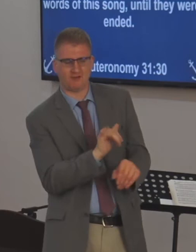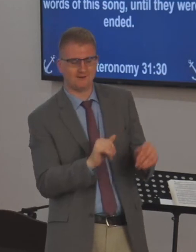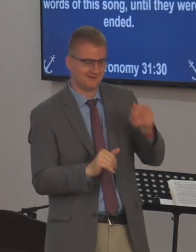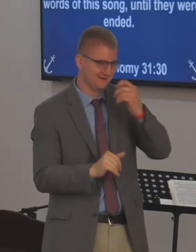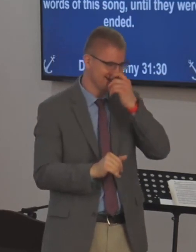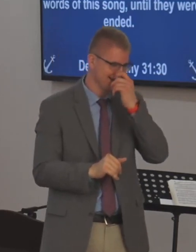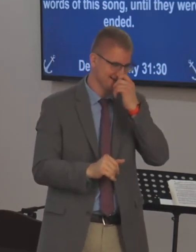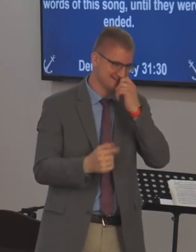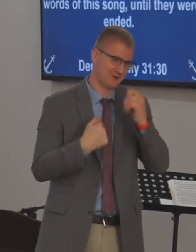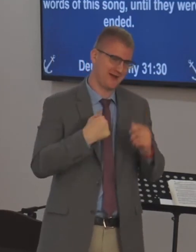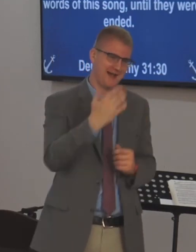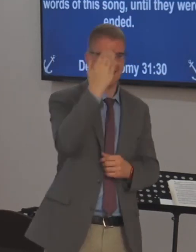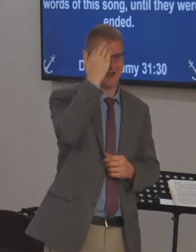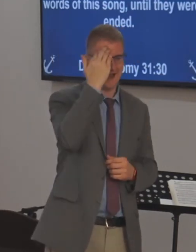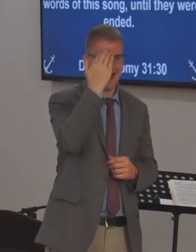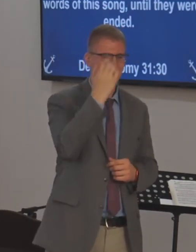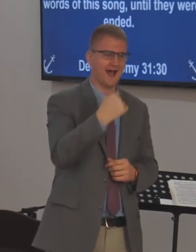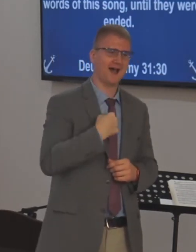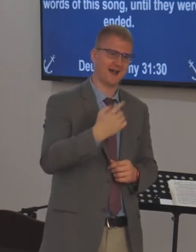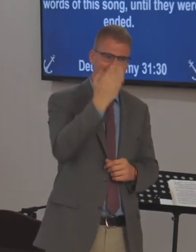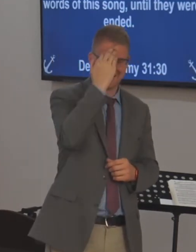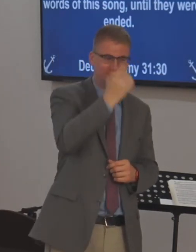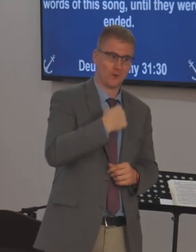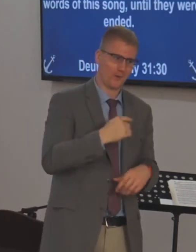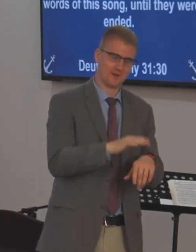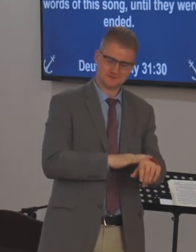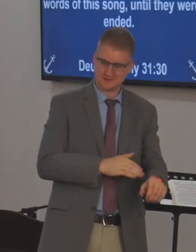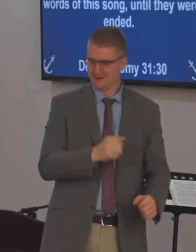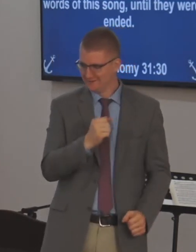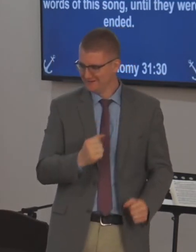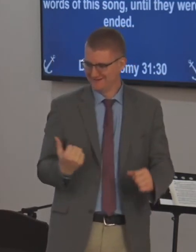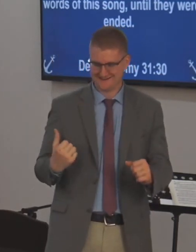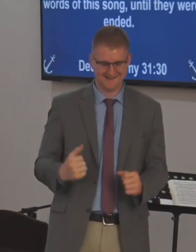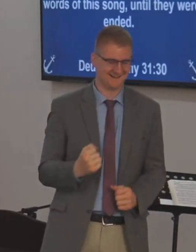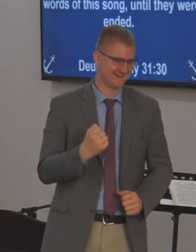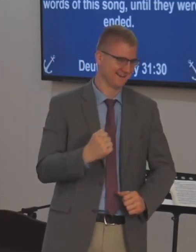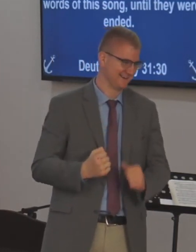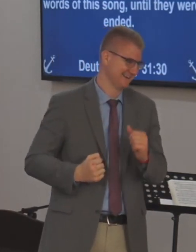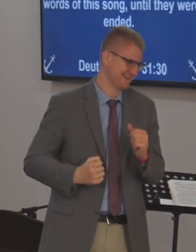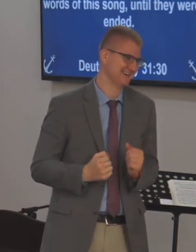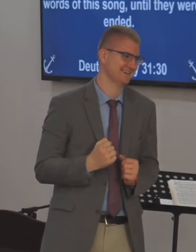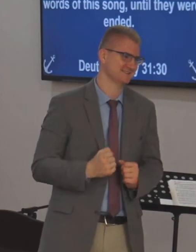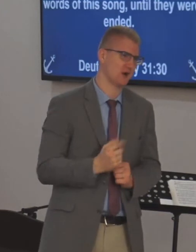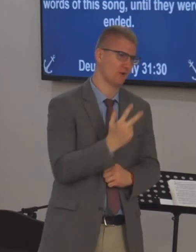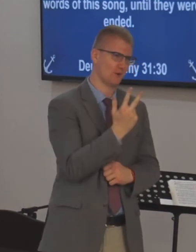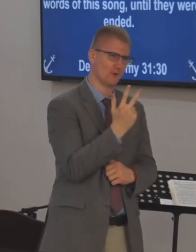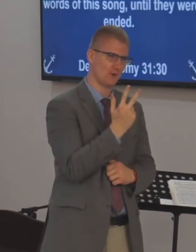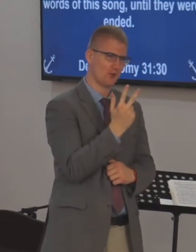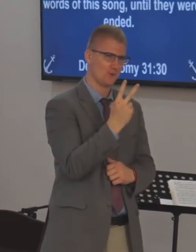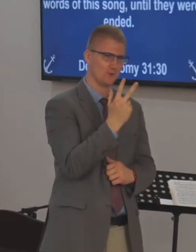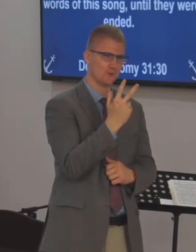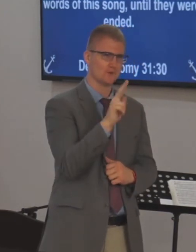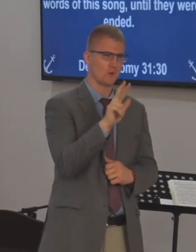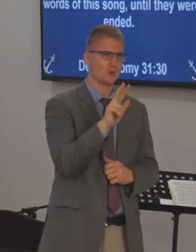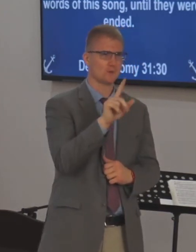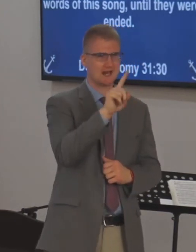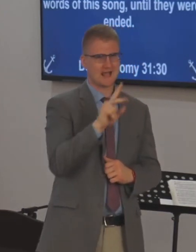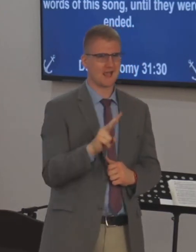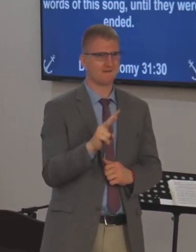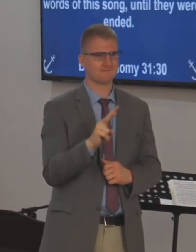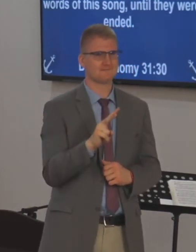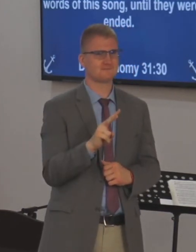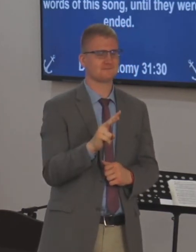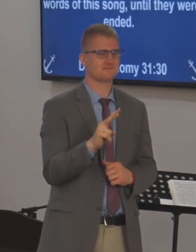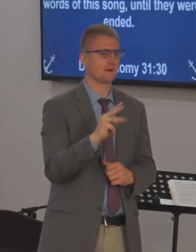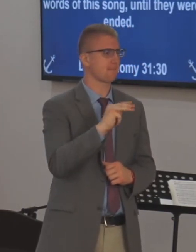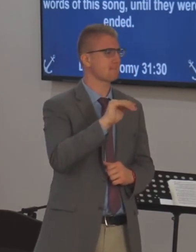slow. And I like this. This is how I do it. I do this. 3.5 miles every day. But you want to know something? I always have tracks